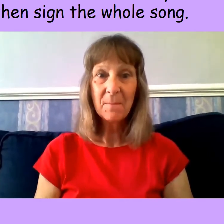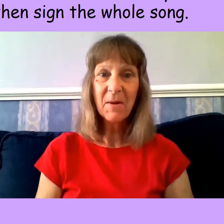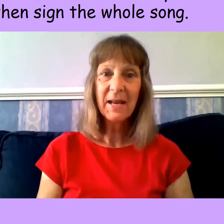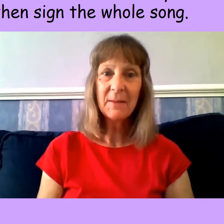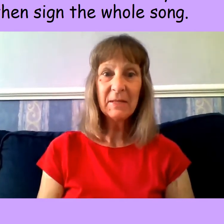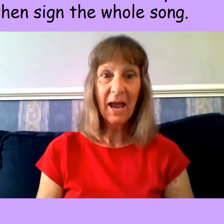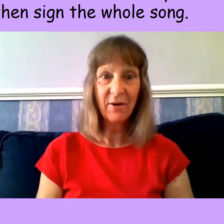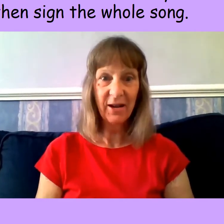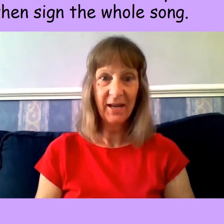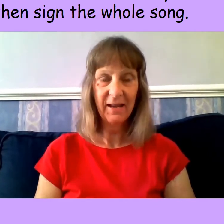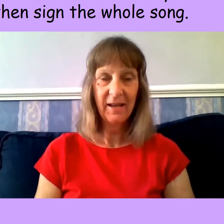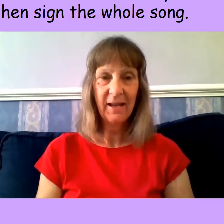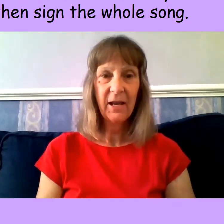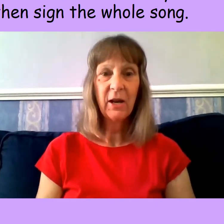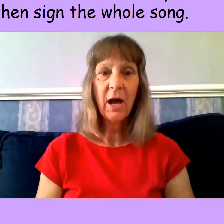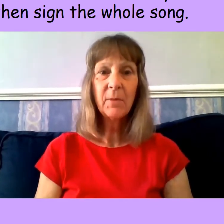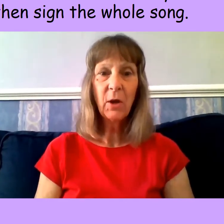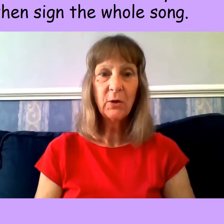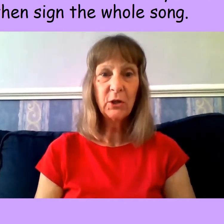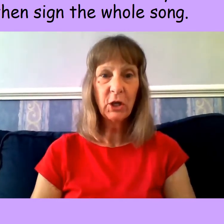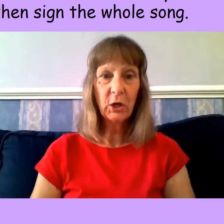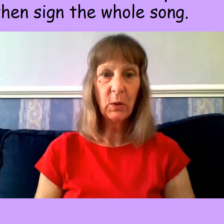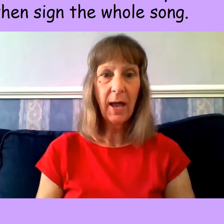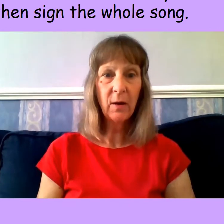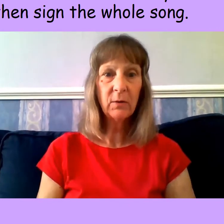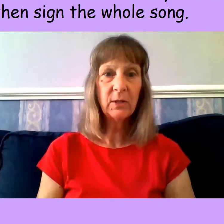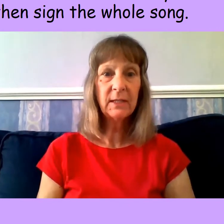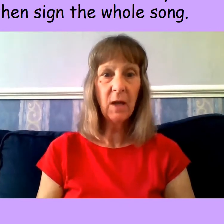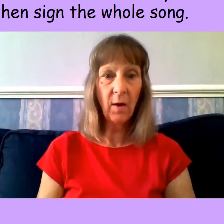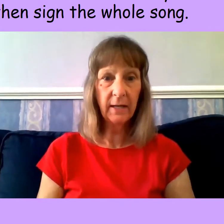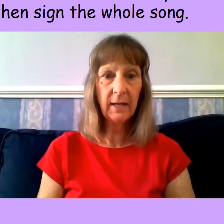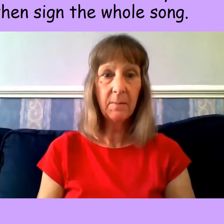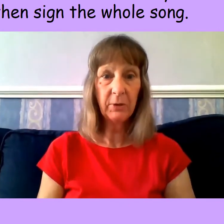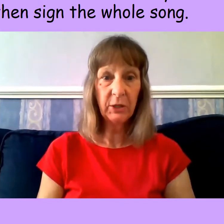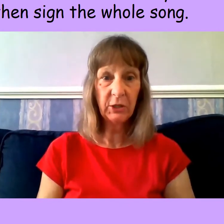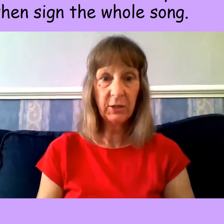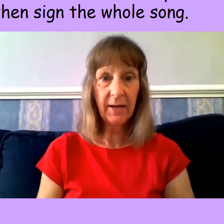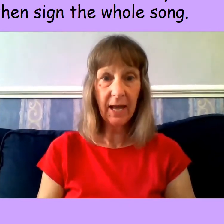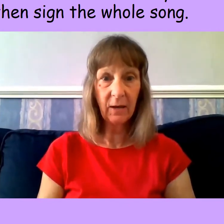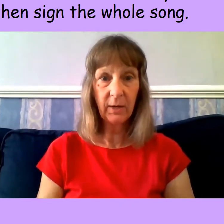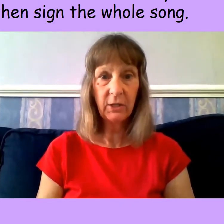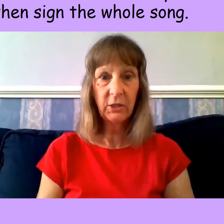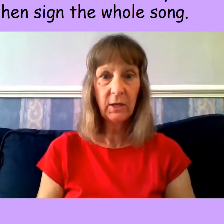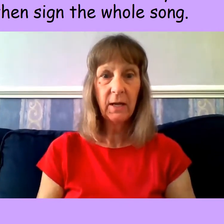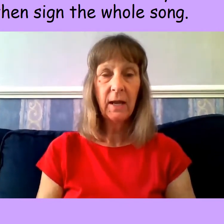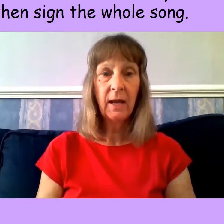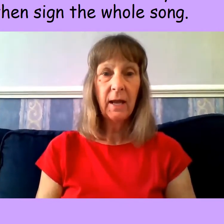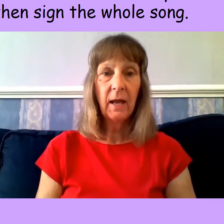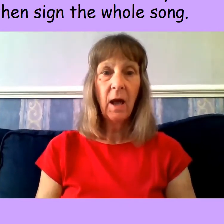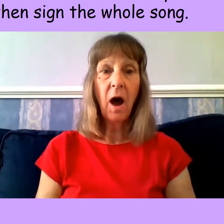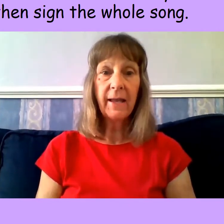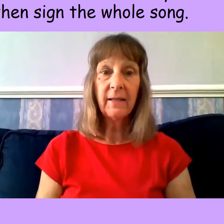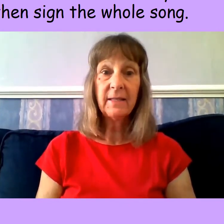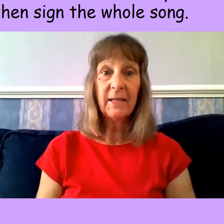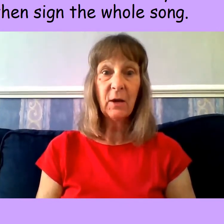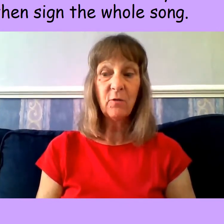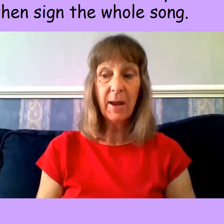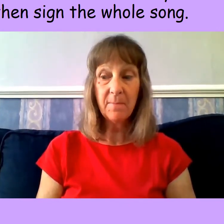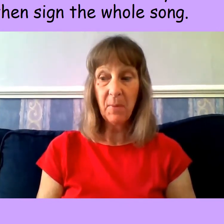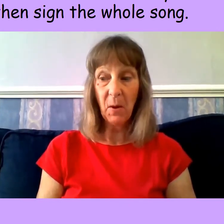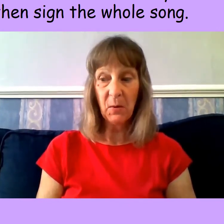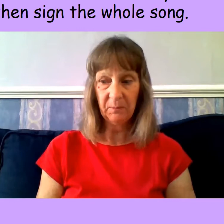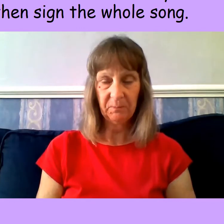Hello, my name's Kerry, and I'm going to show you how to sign in British Sign Language, I can